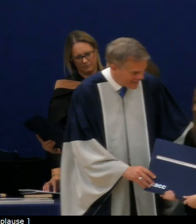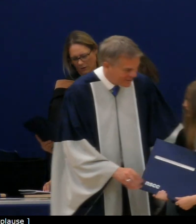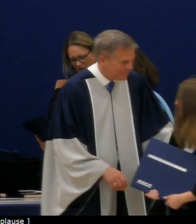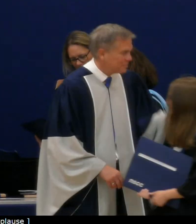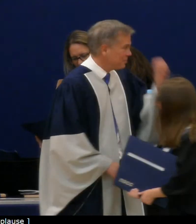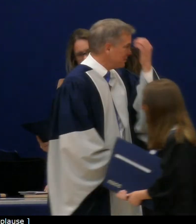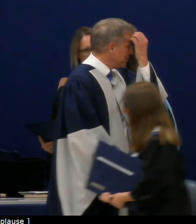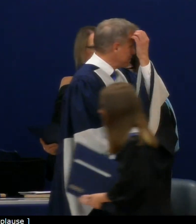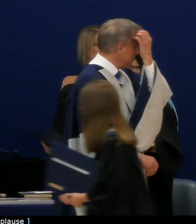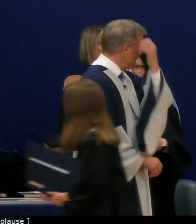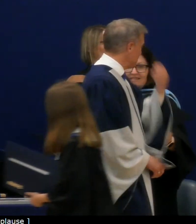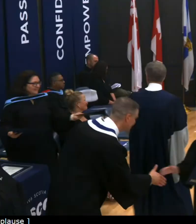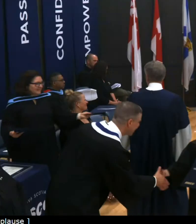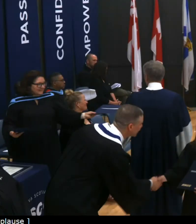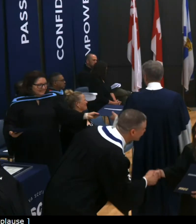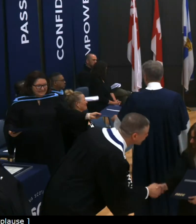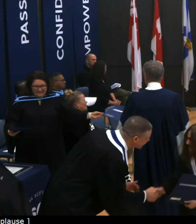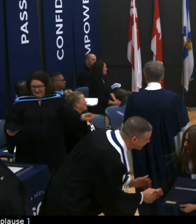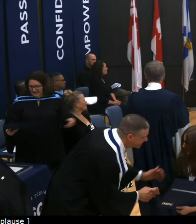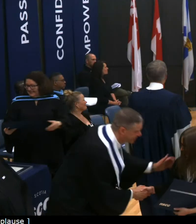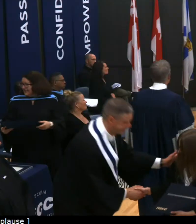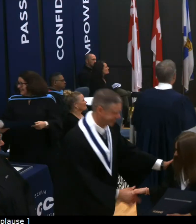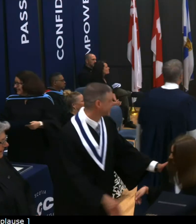Abigail White.